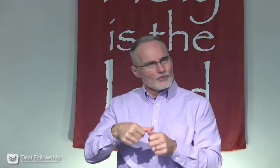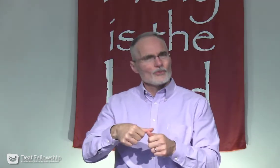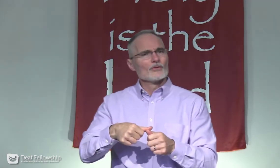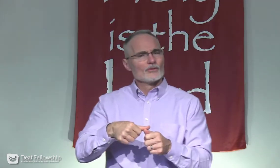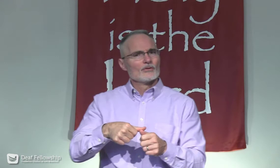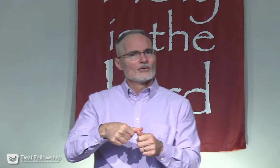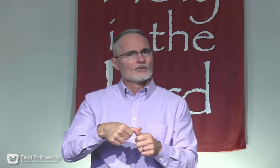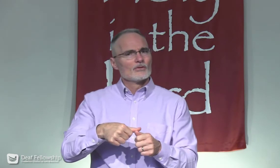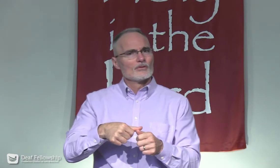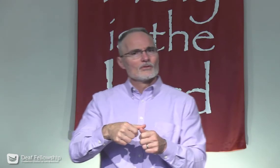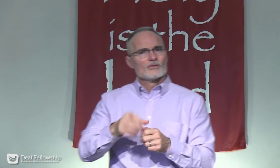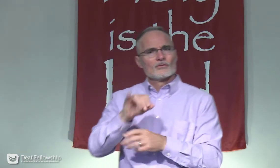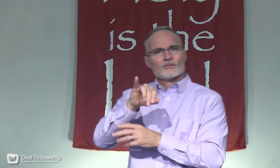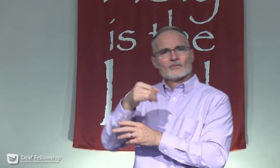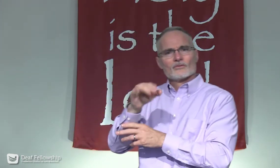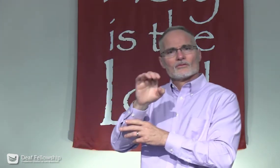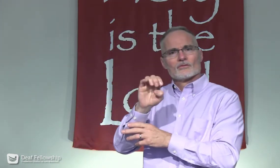So it makes me wonder,